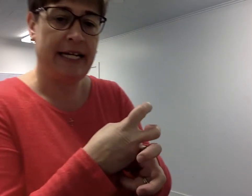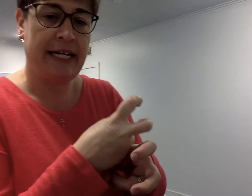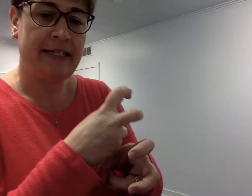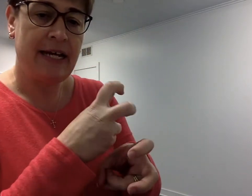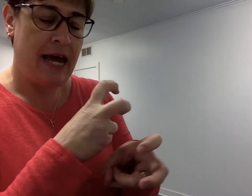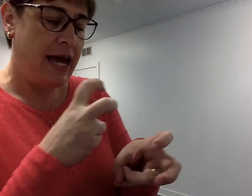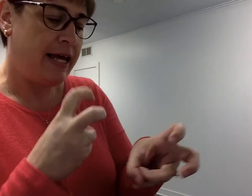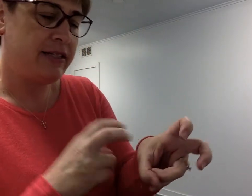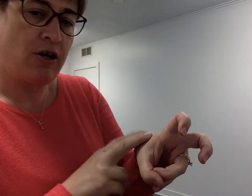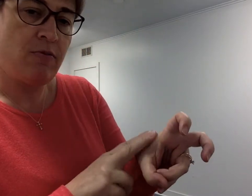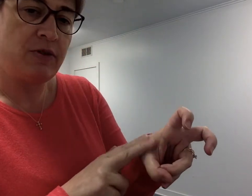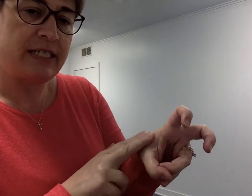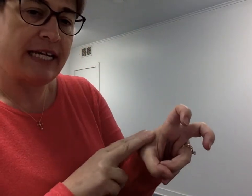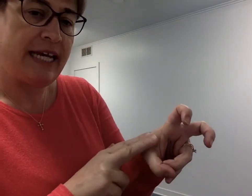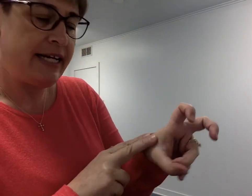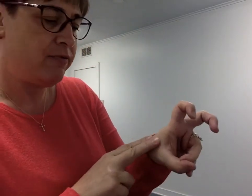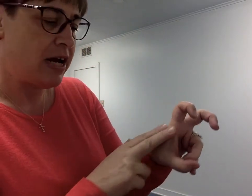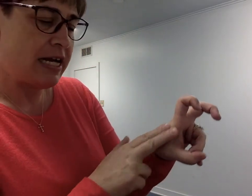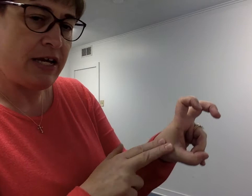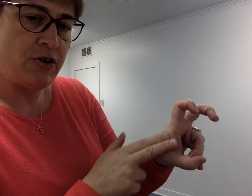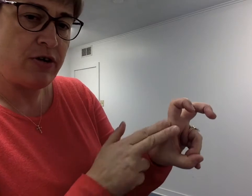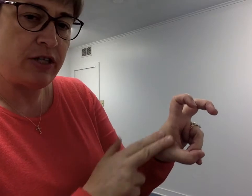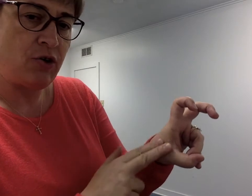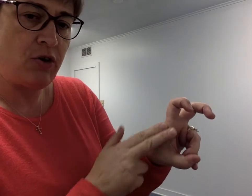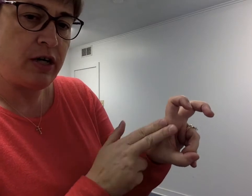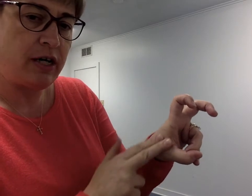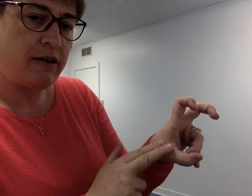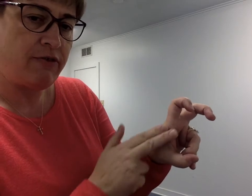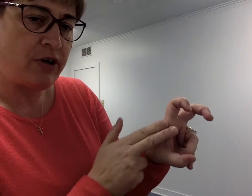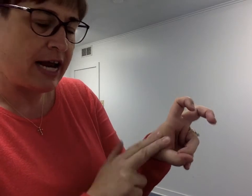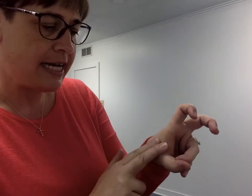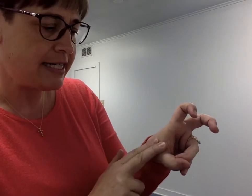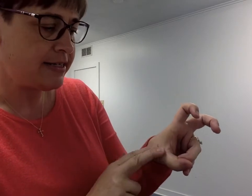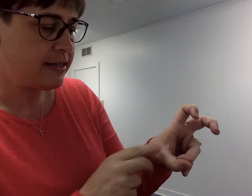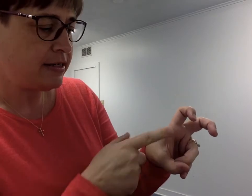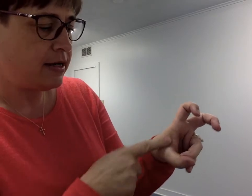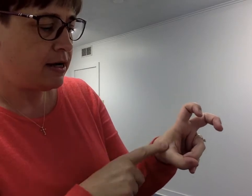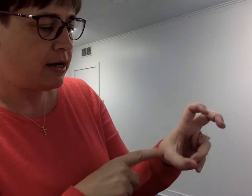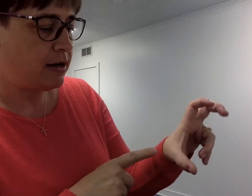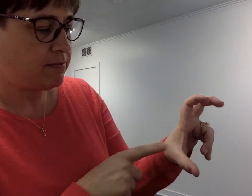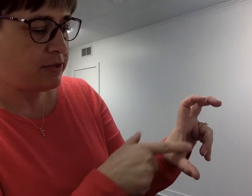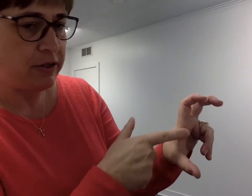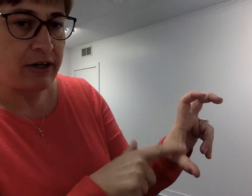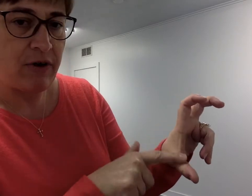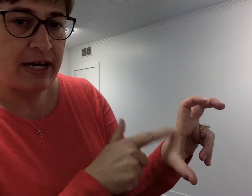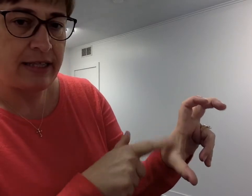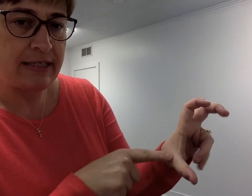it. And it's almost like hitting right here in the crook of your hand, like right in this